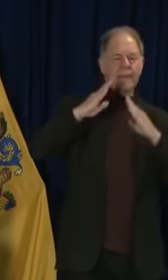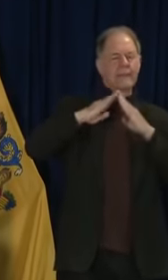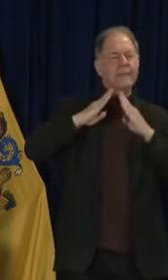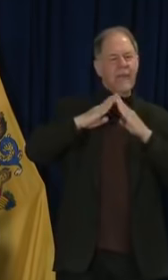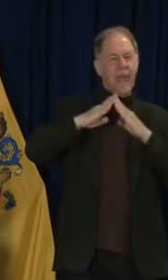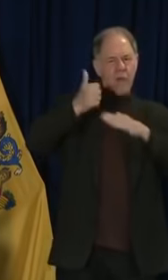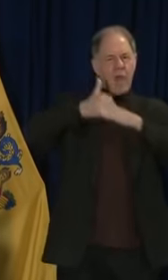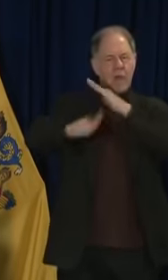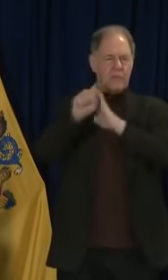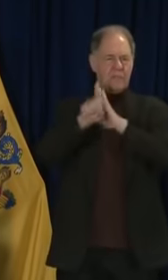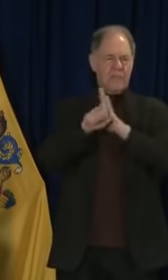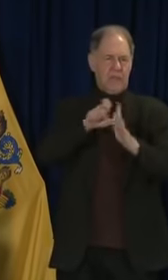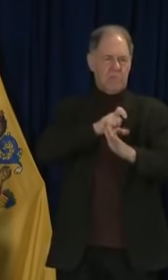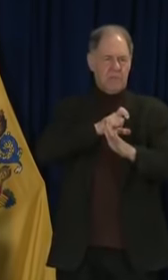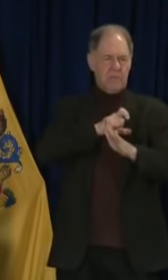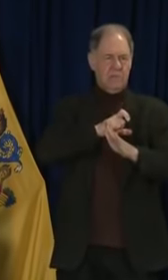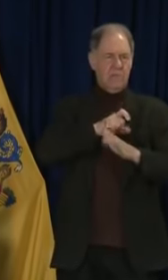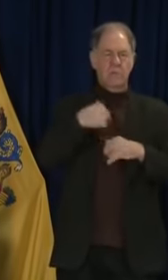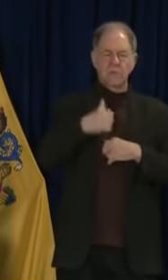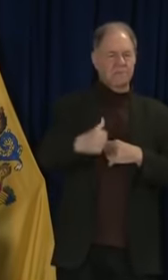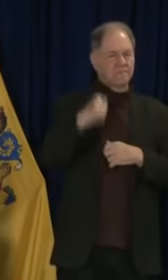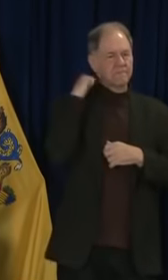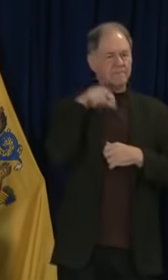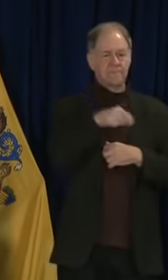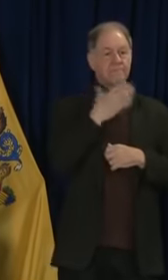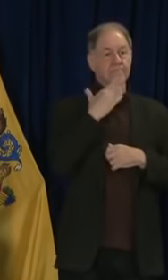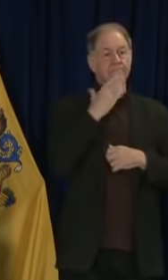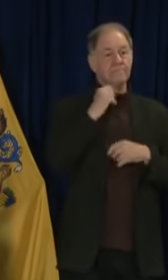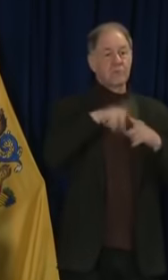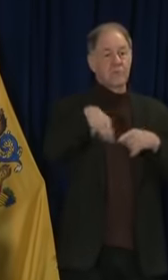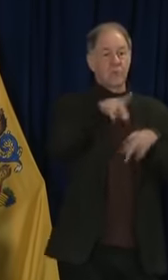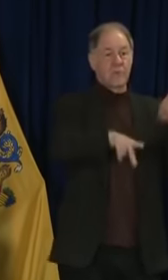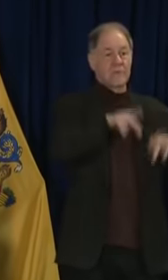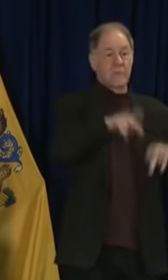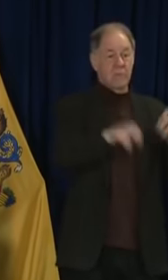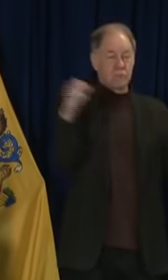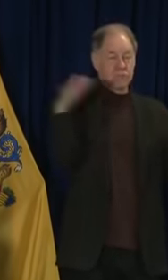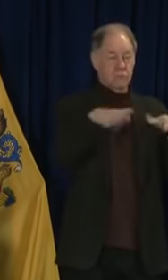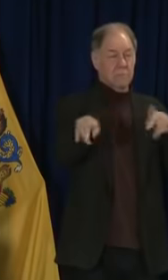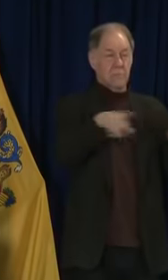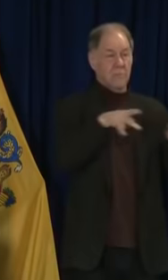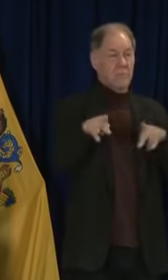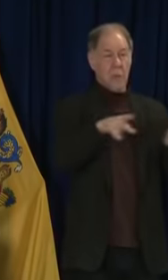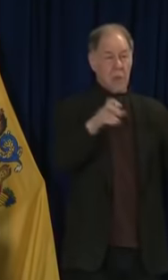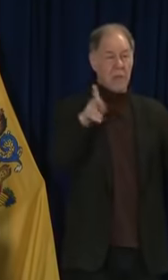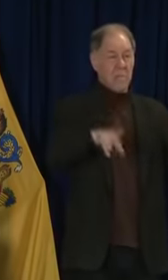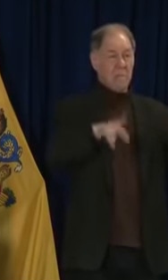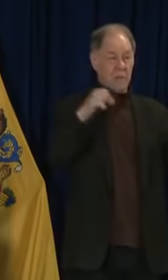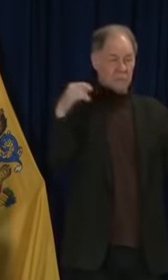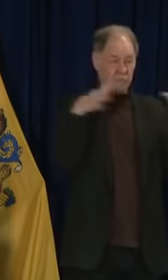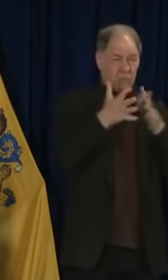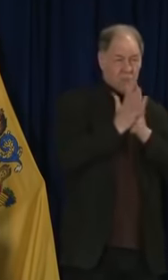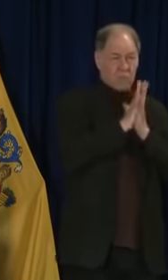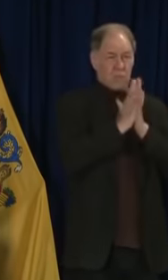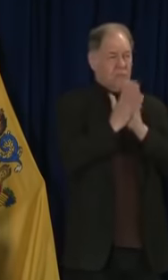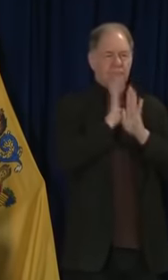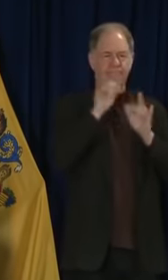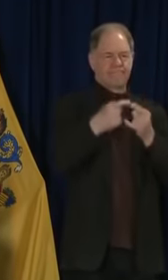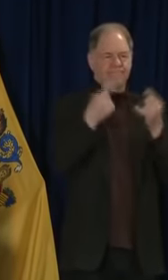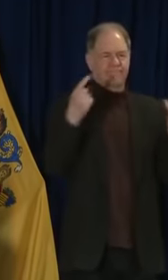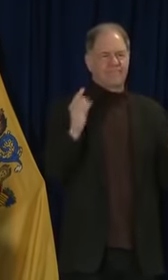have direct responsibility for. We will not treat those kindly, nor should we. That's completely contrary to